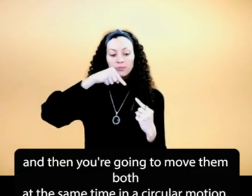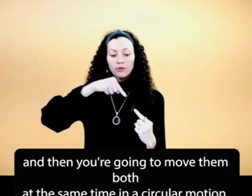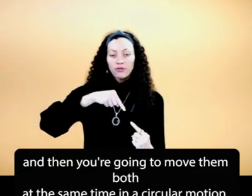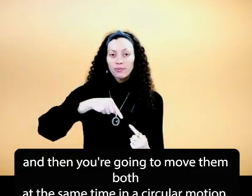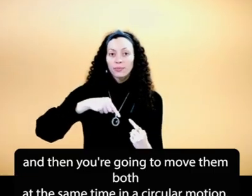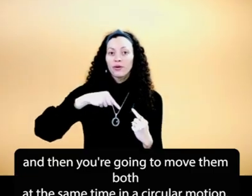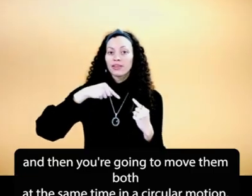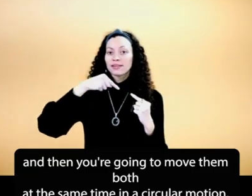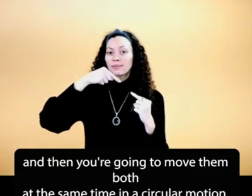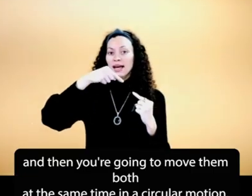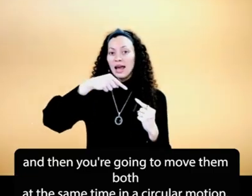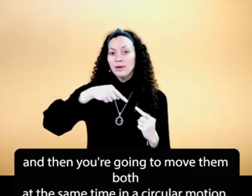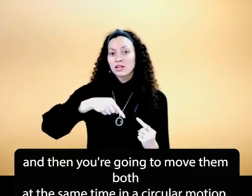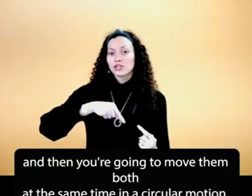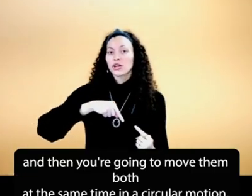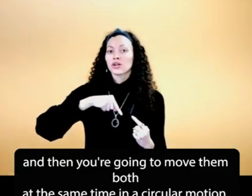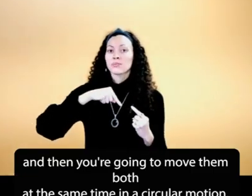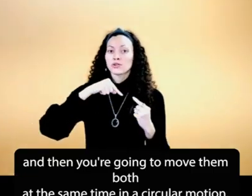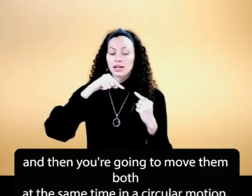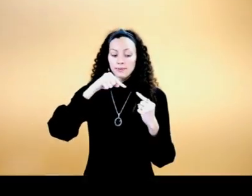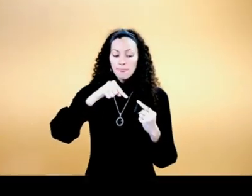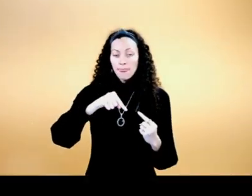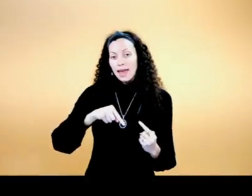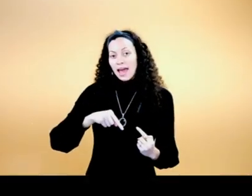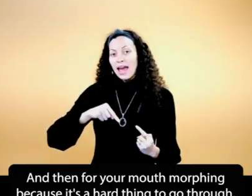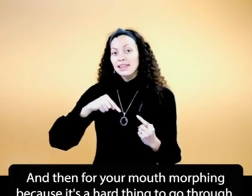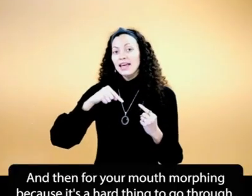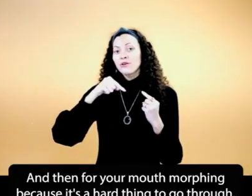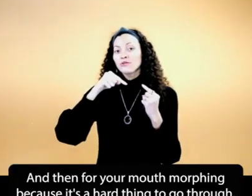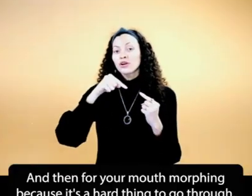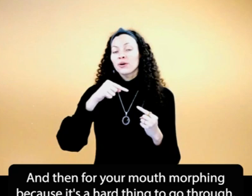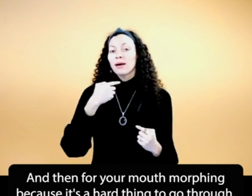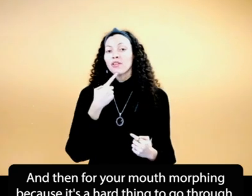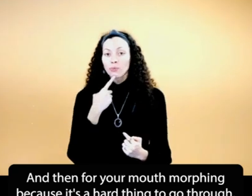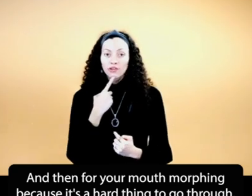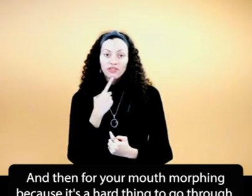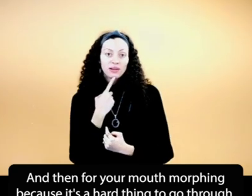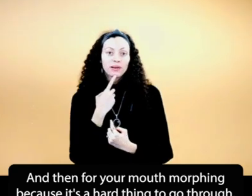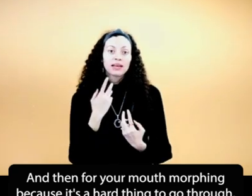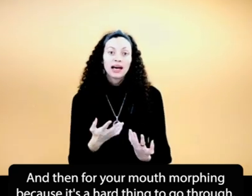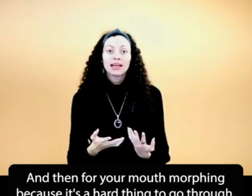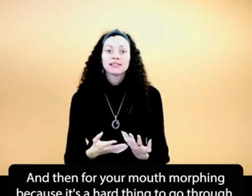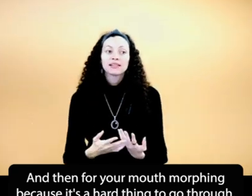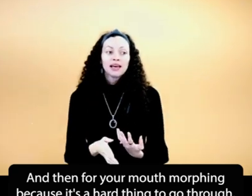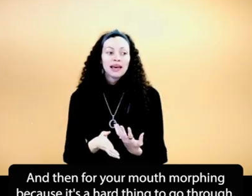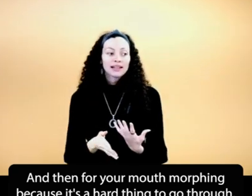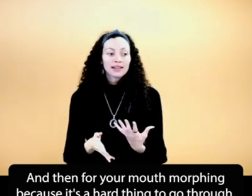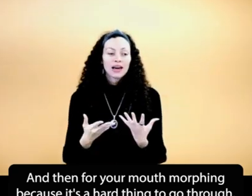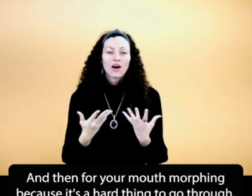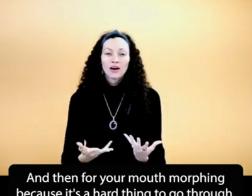move them both at the same time in a circular motion. And then for your mouth morphine, because it's a hard